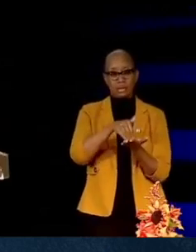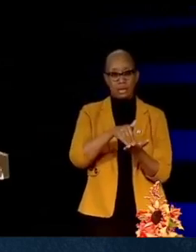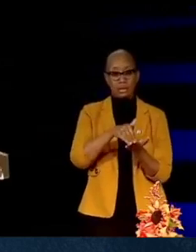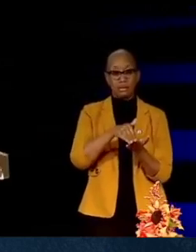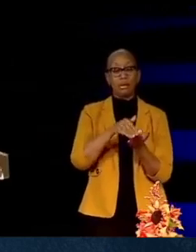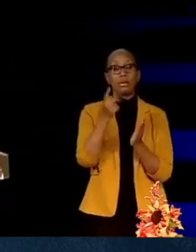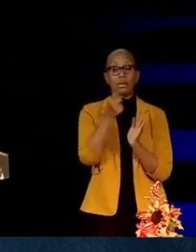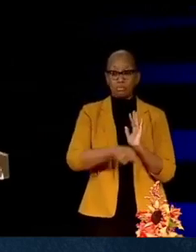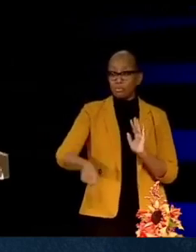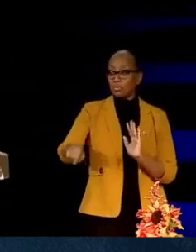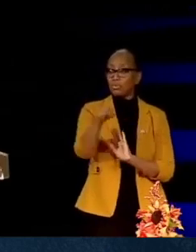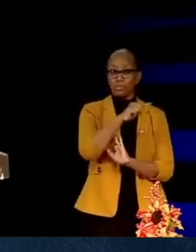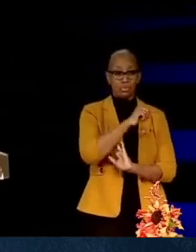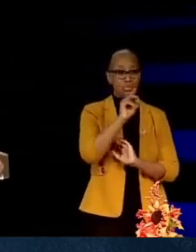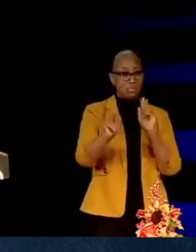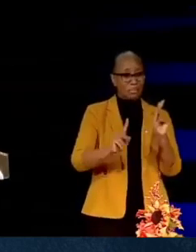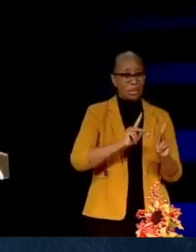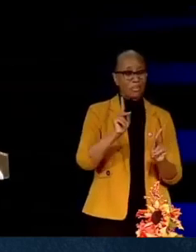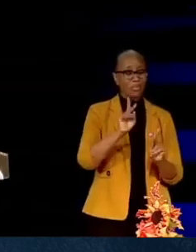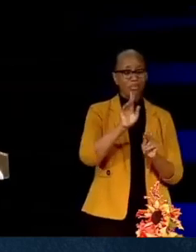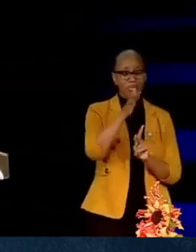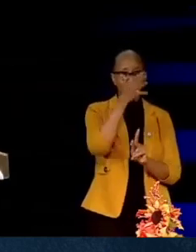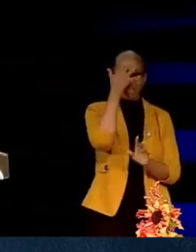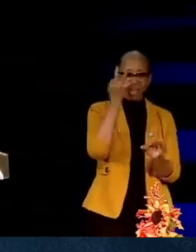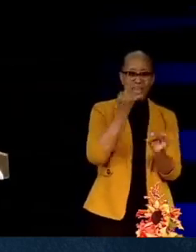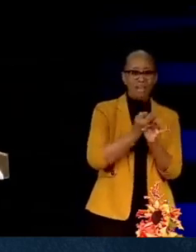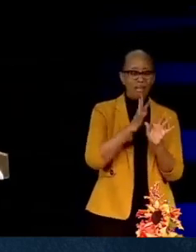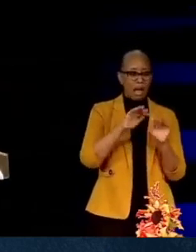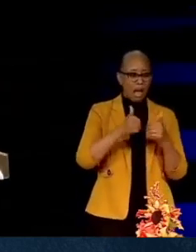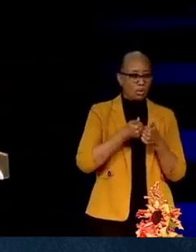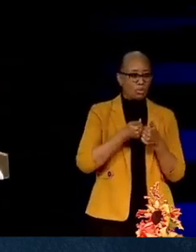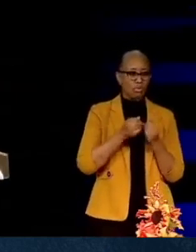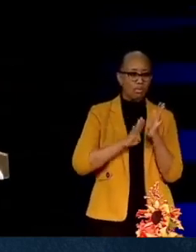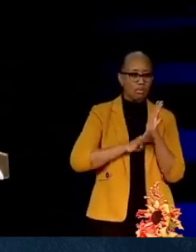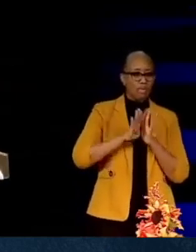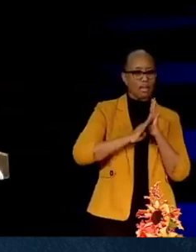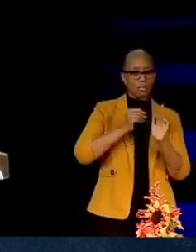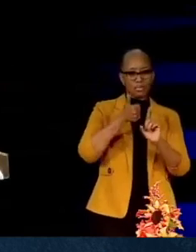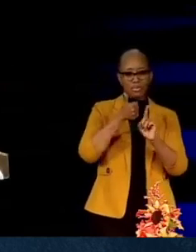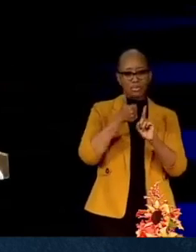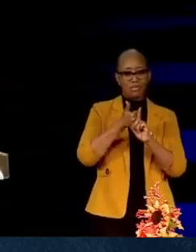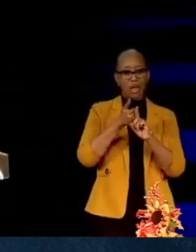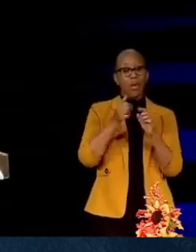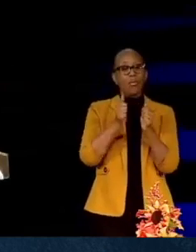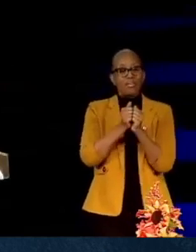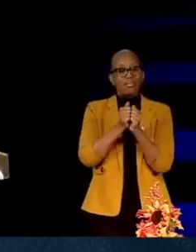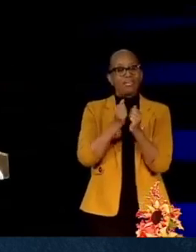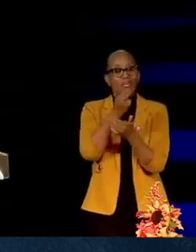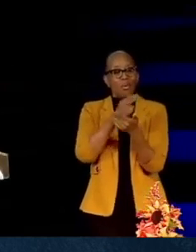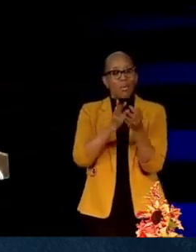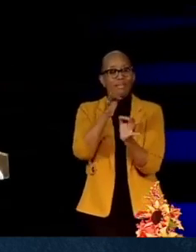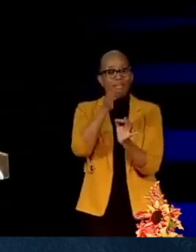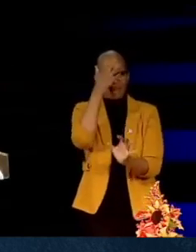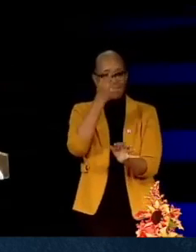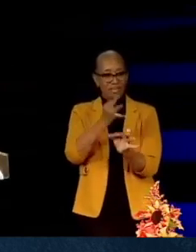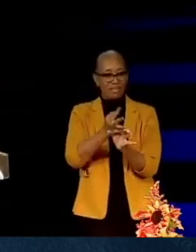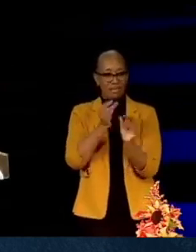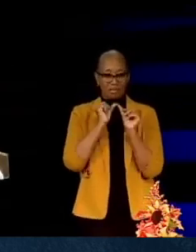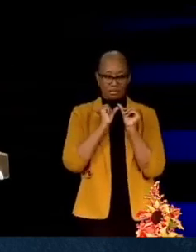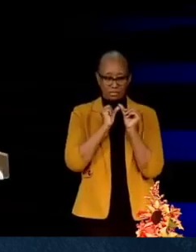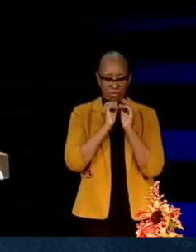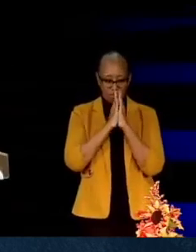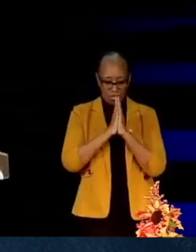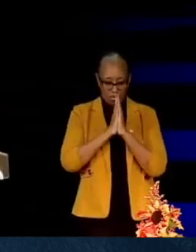"But ye beloved, building up yourselves on your most holy faith,